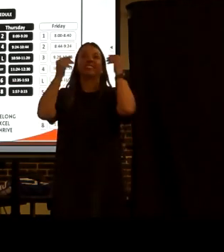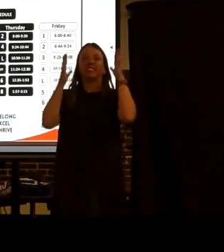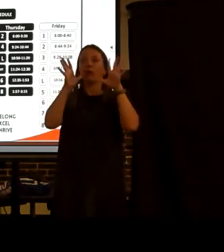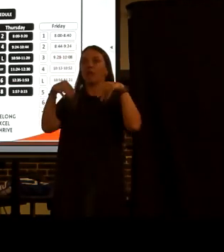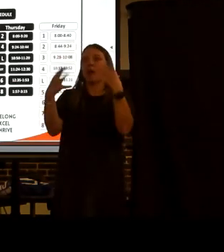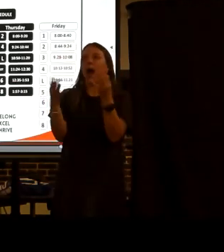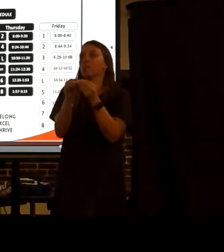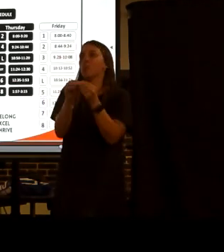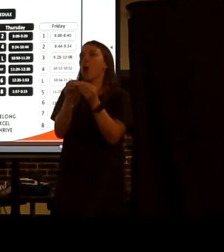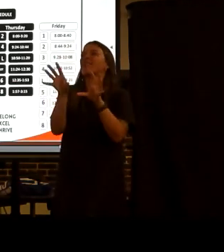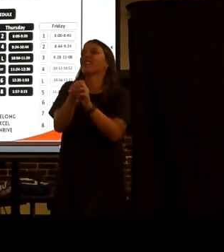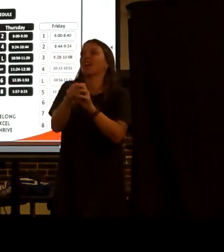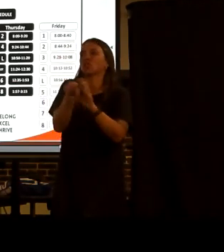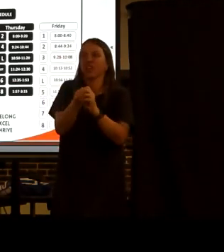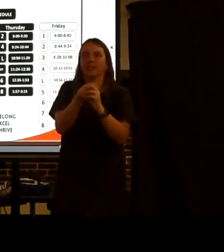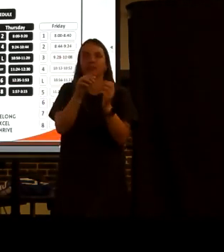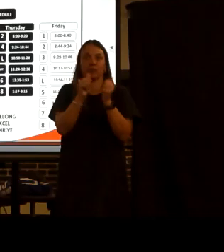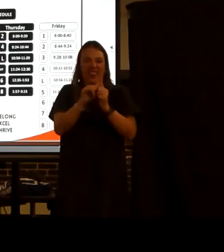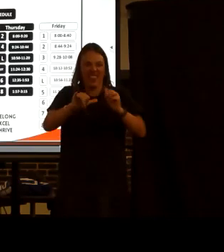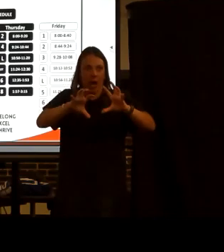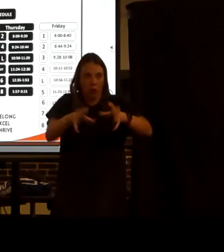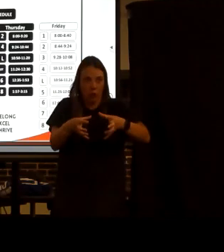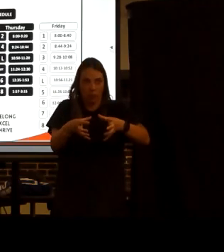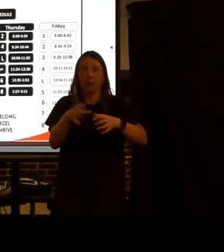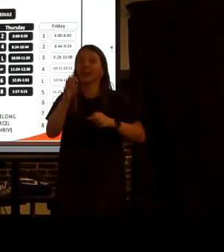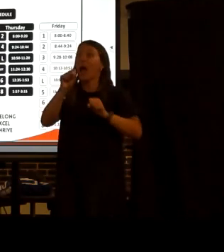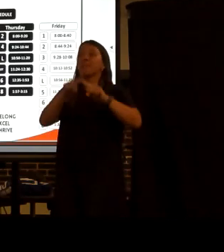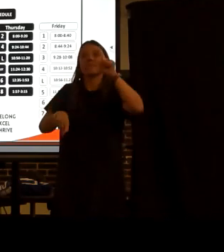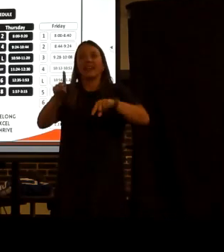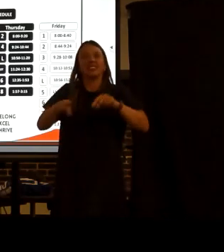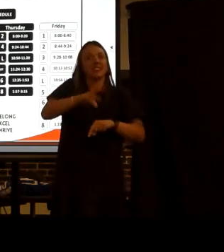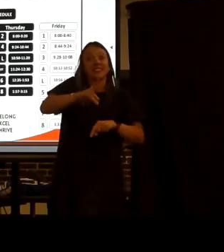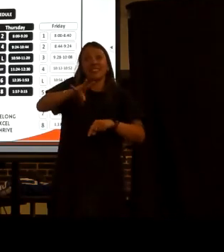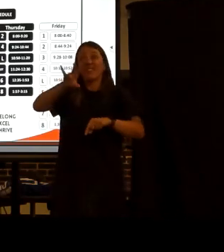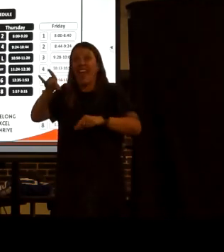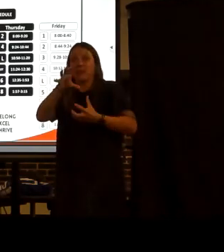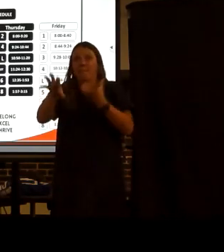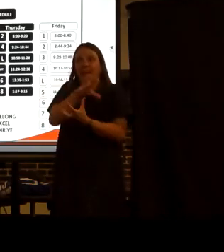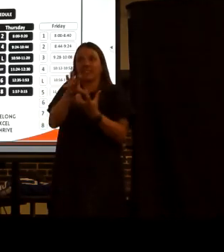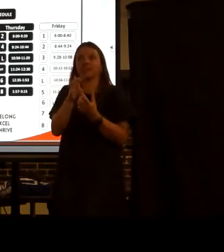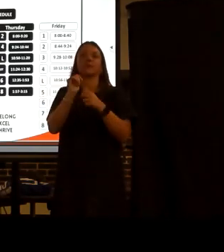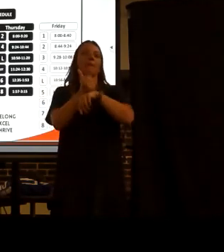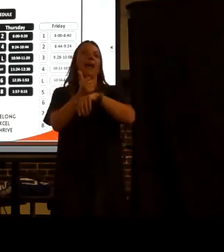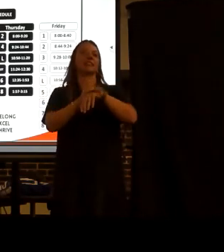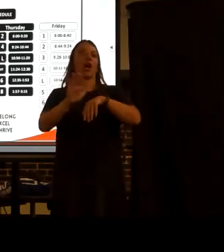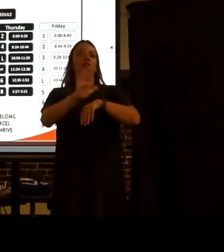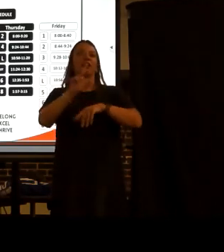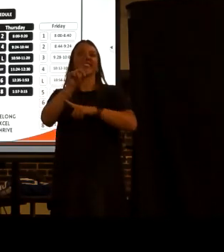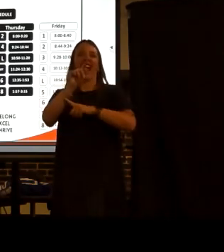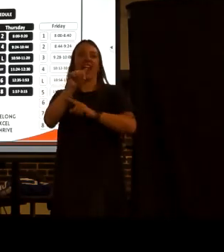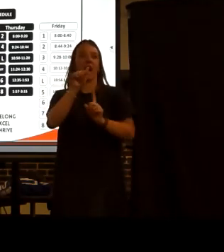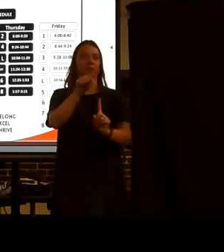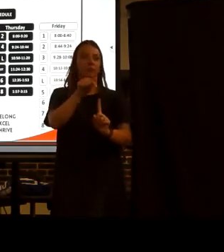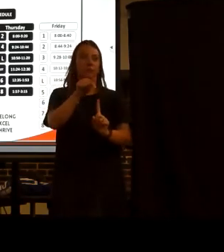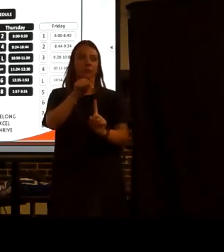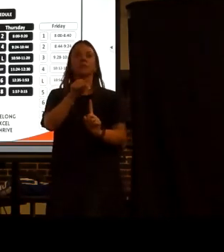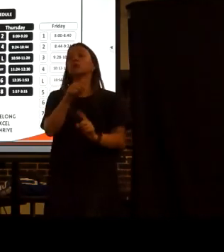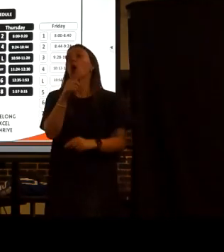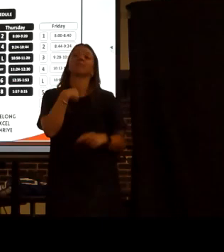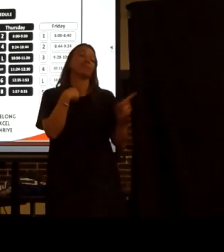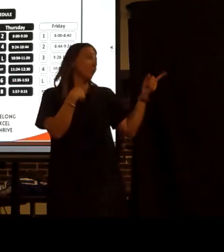on data, and the teachers can provide more intervention with that specific group. And we mix up the 6th, 7th, and